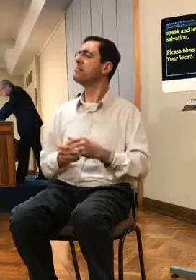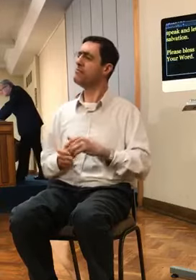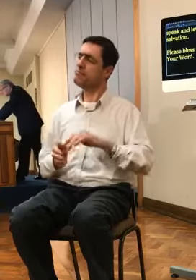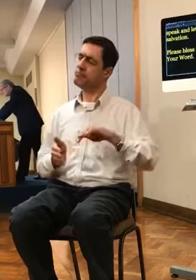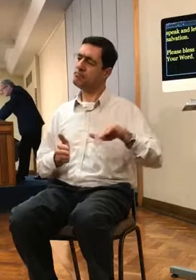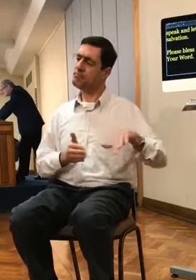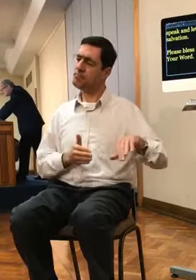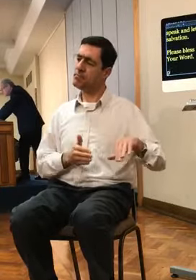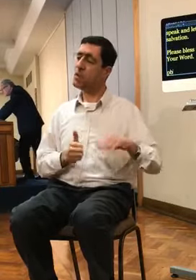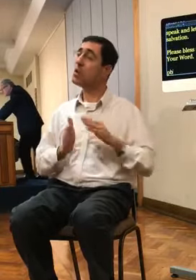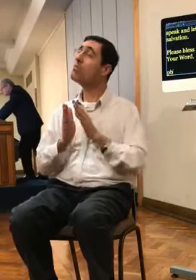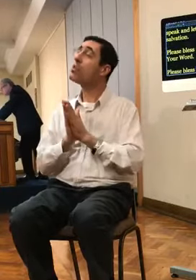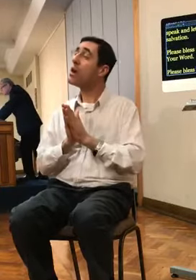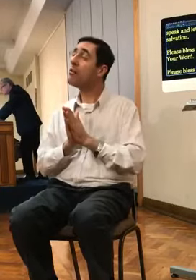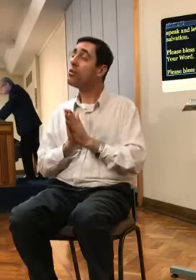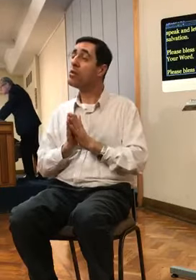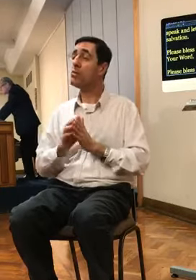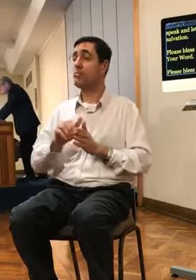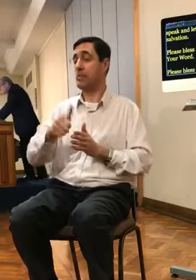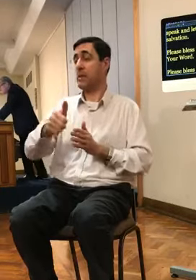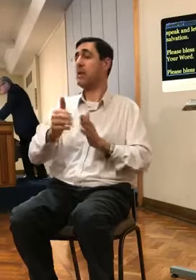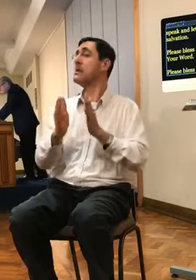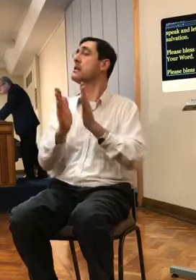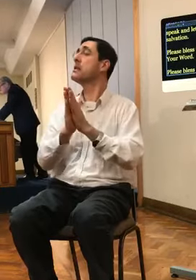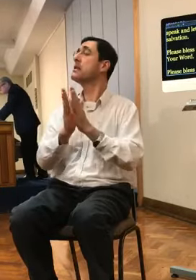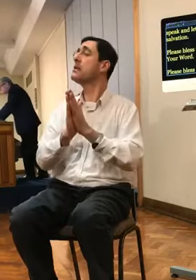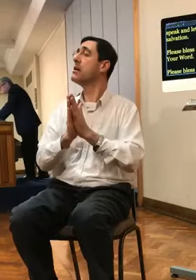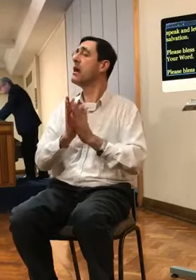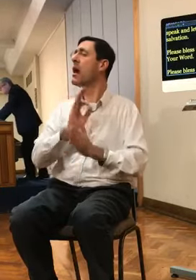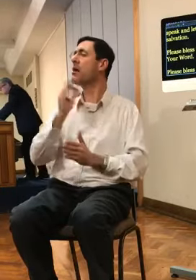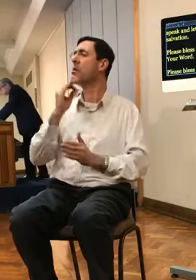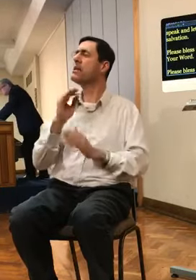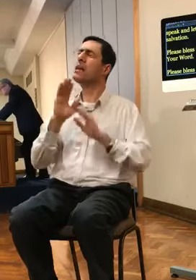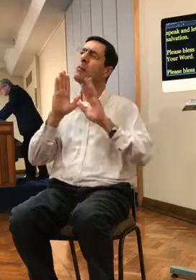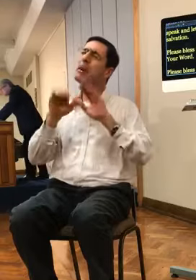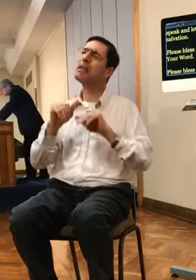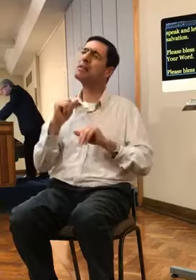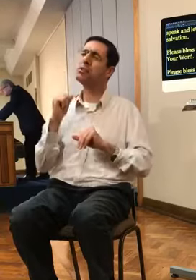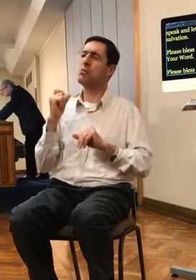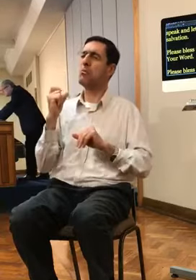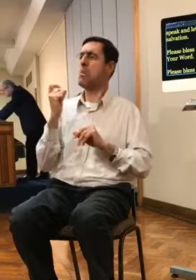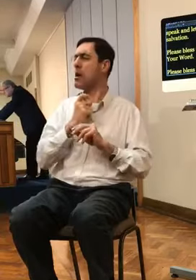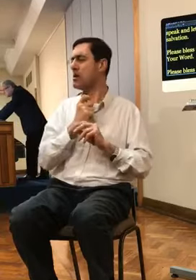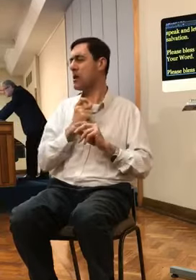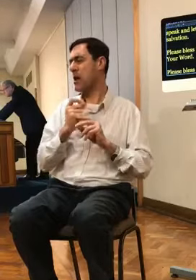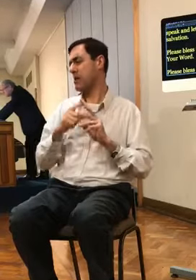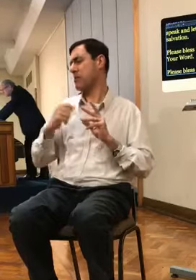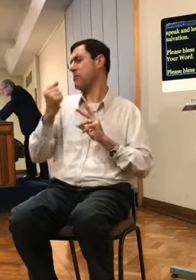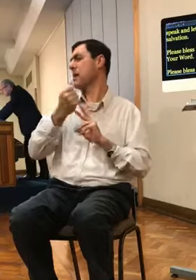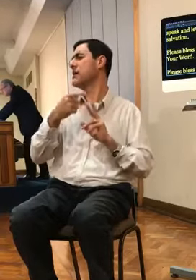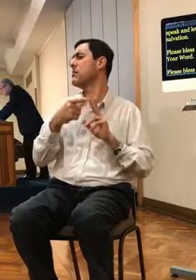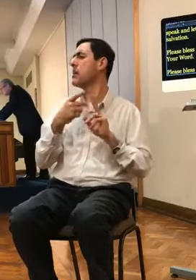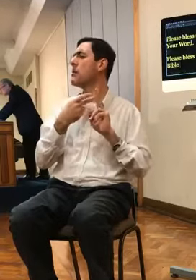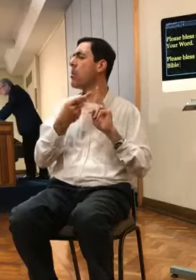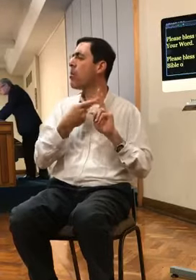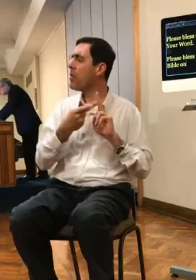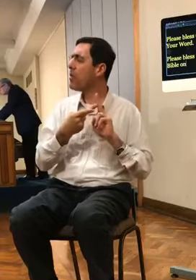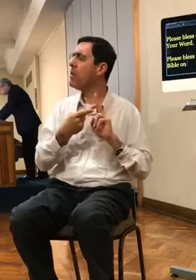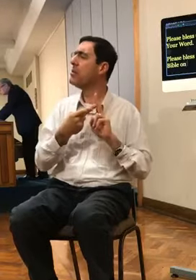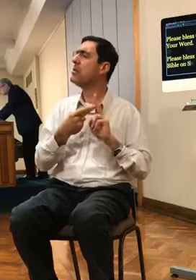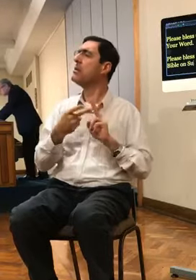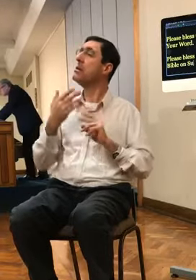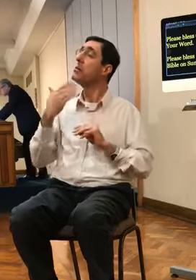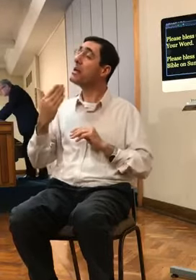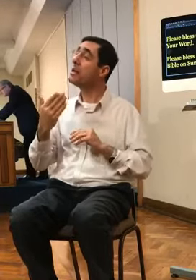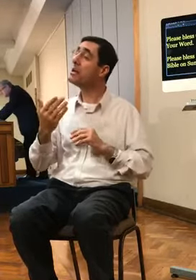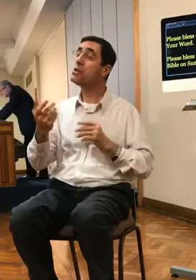Thy servants, we pray, in the ministry of Thy word. Draw many, many into this place. Oh Lord, come, we pray, and